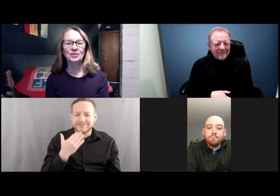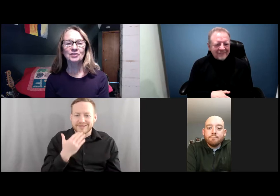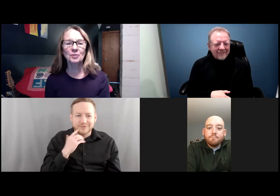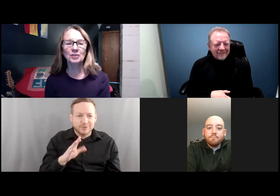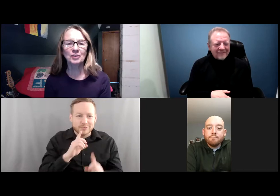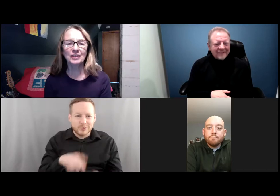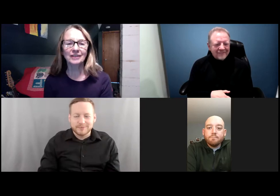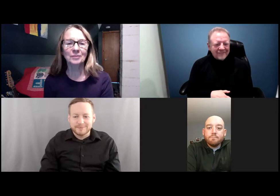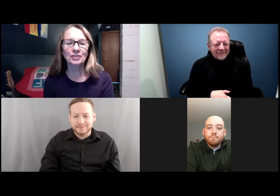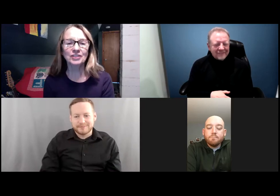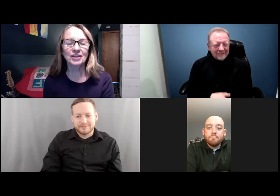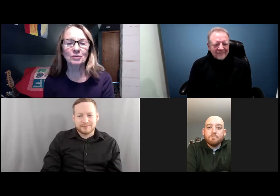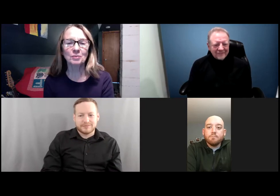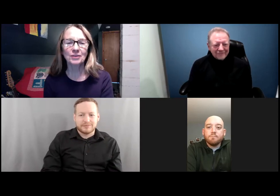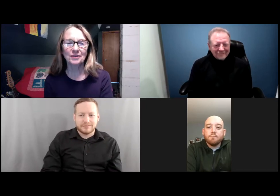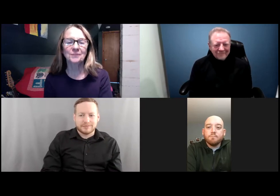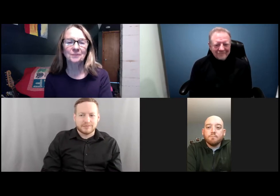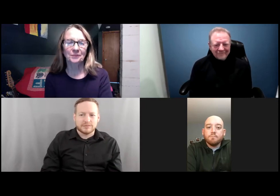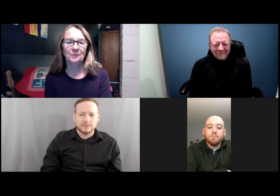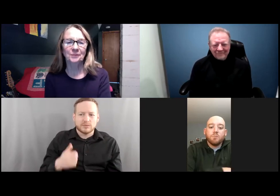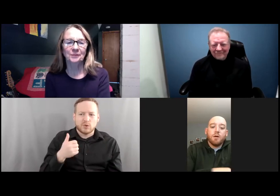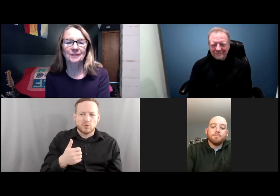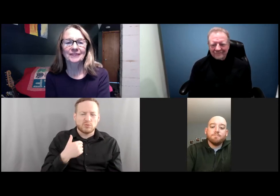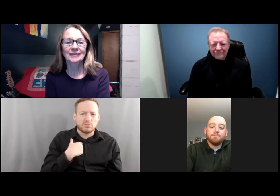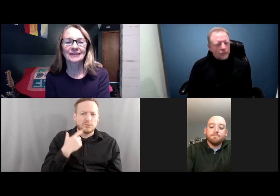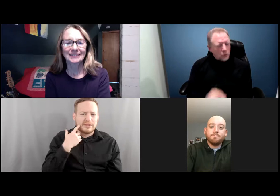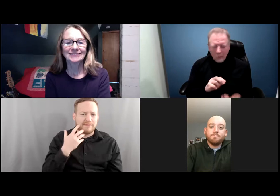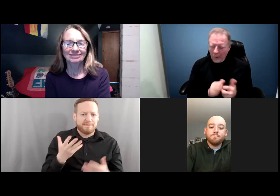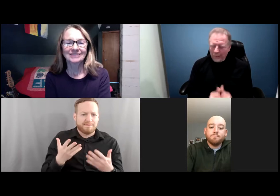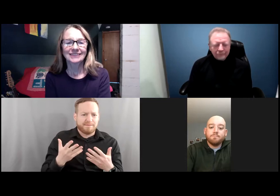Thank you so much, Brett. I appreciate your report. No problem.